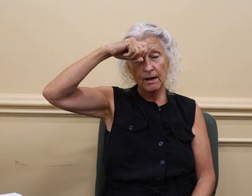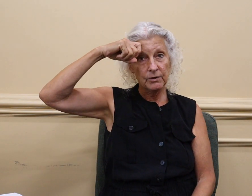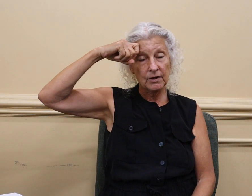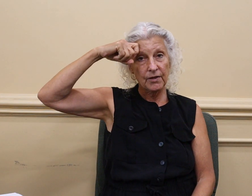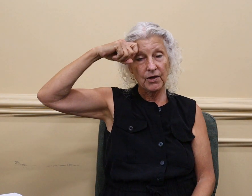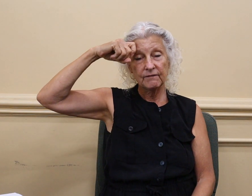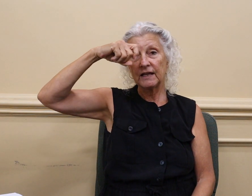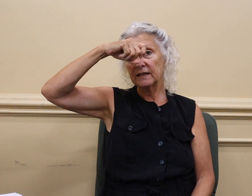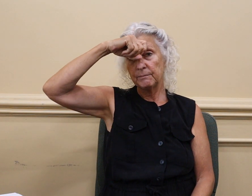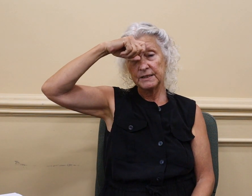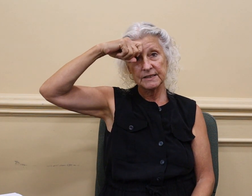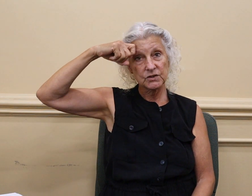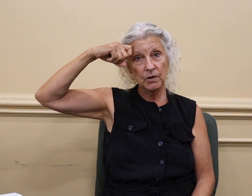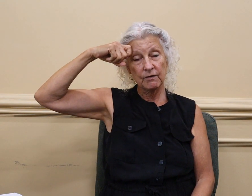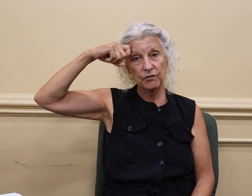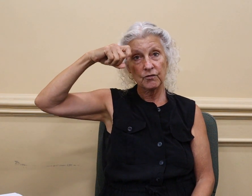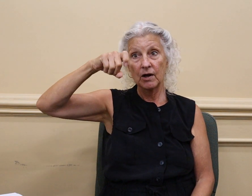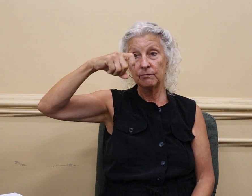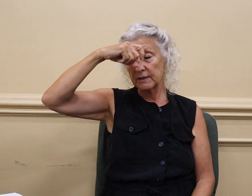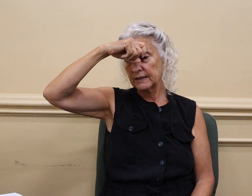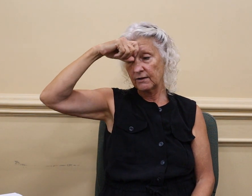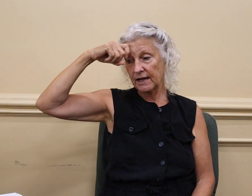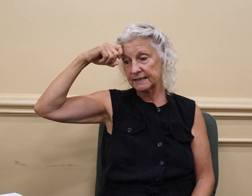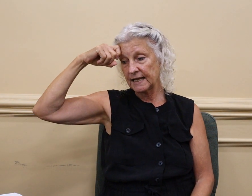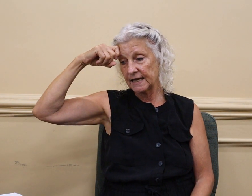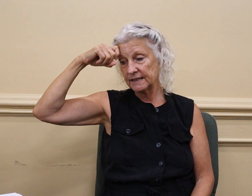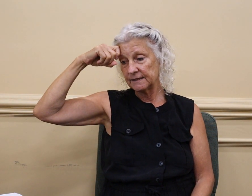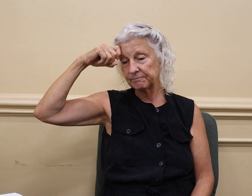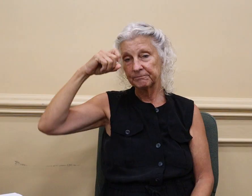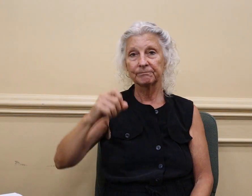Summer, I thought of getting the beads of sweat off your forehead with the letter X hand.